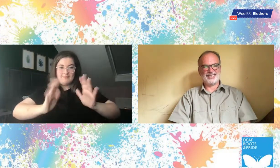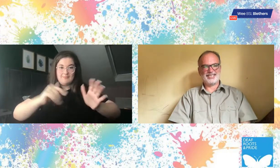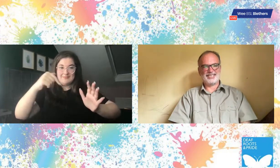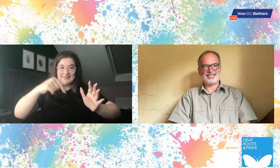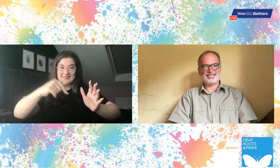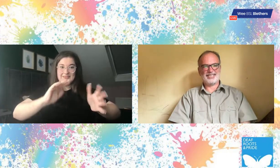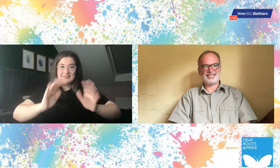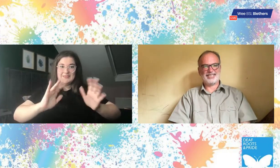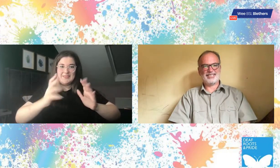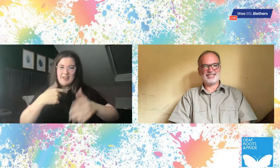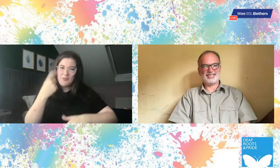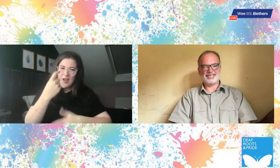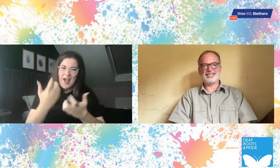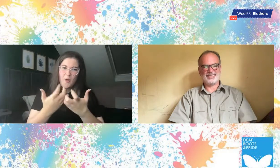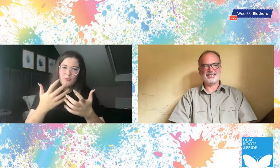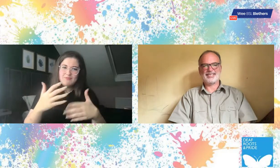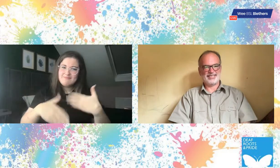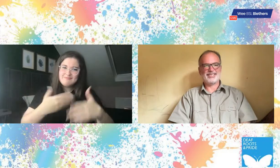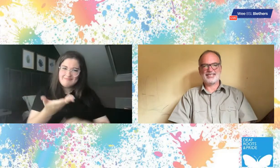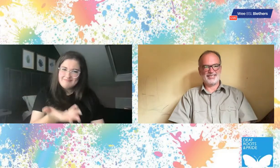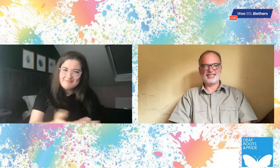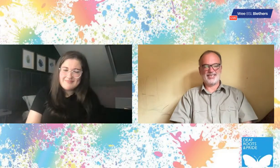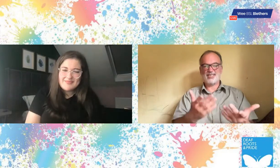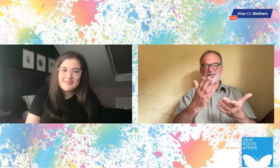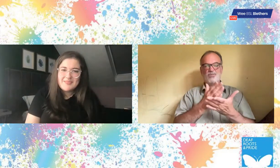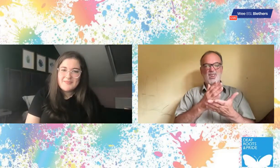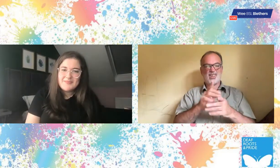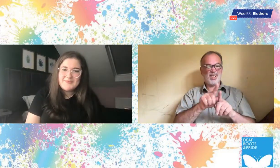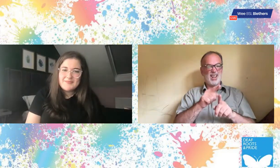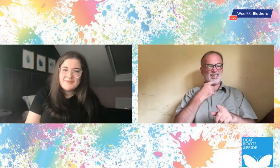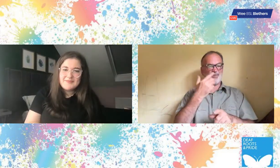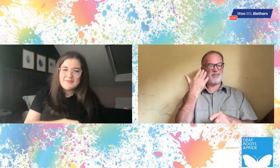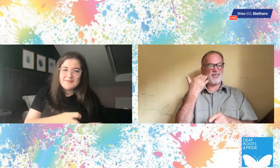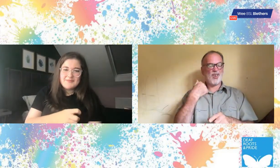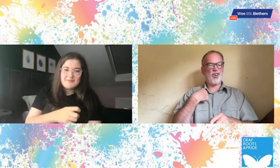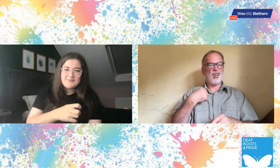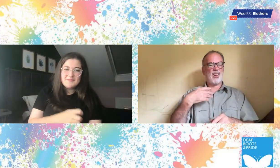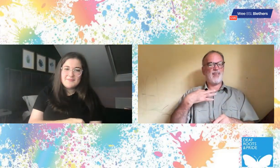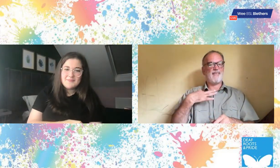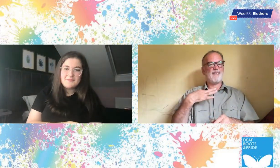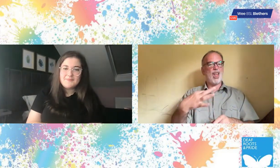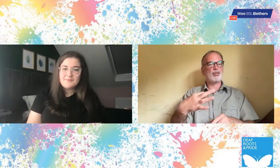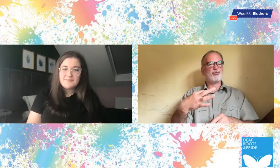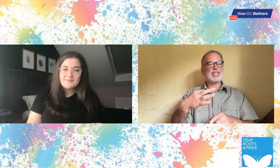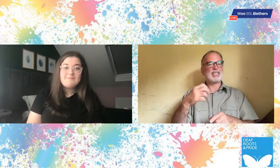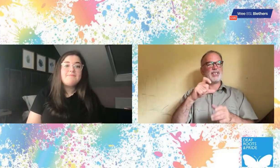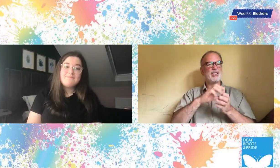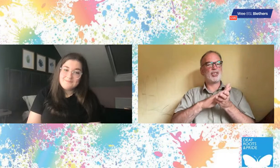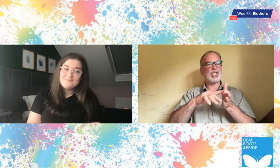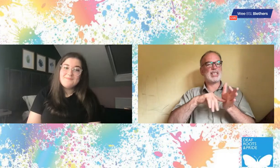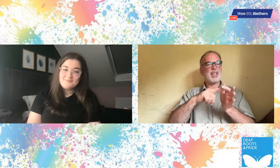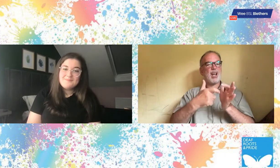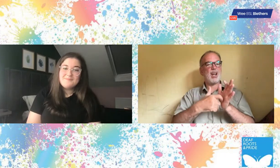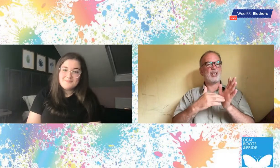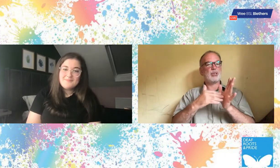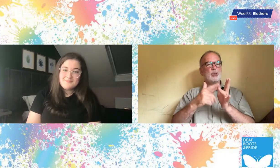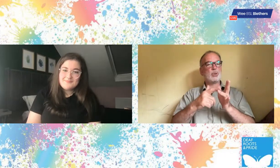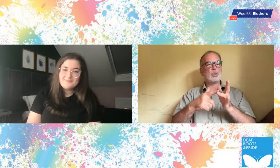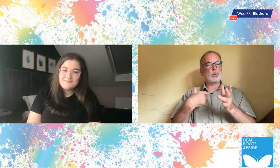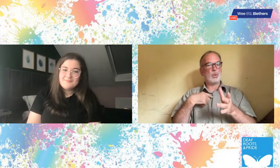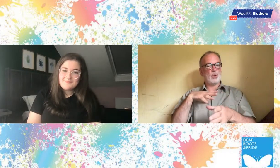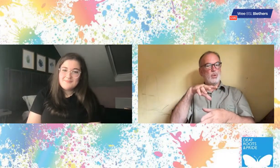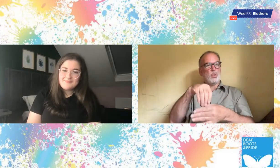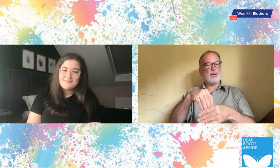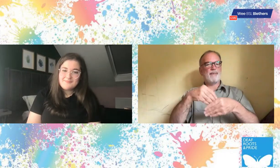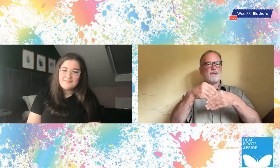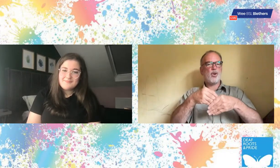is, how did you start, like the process of doing the wildlife park?